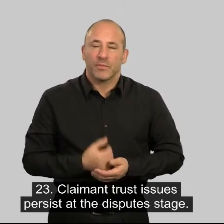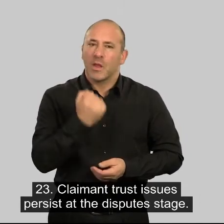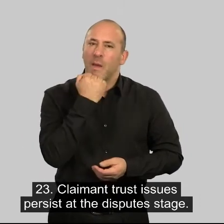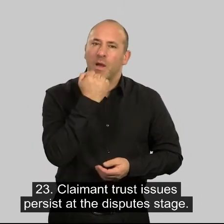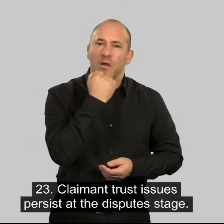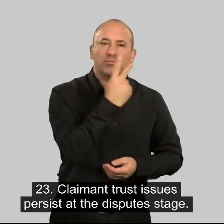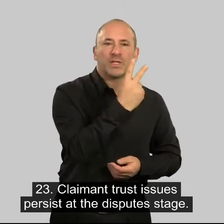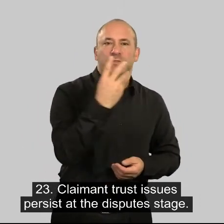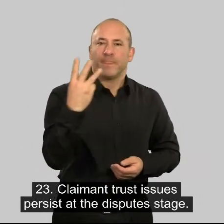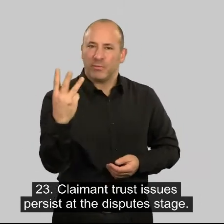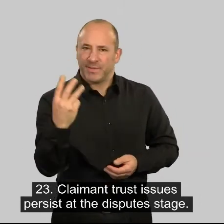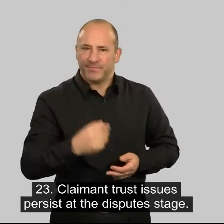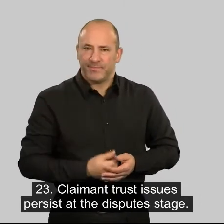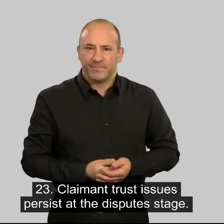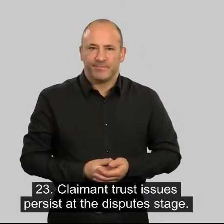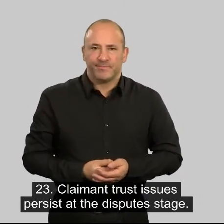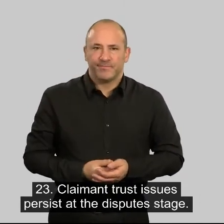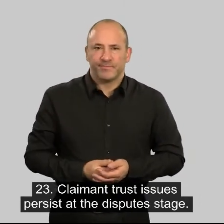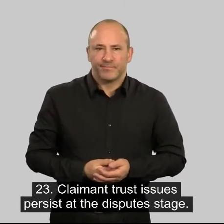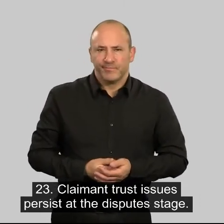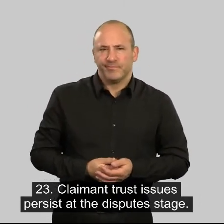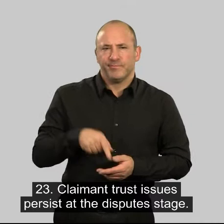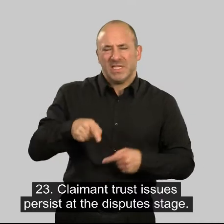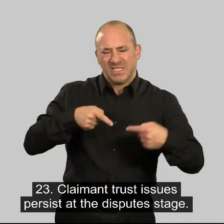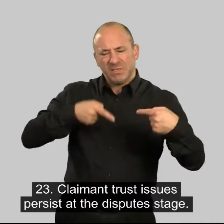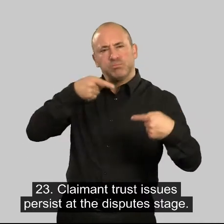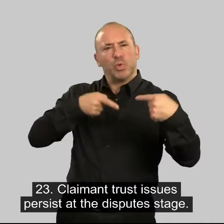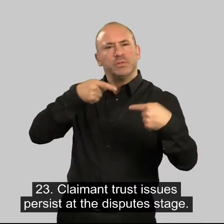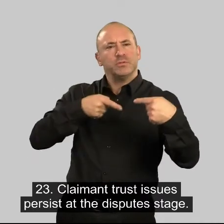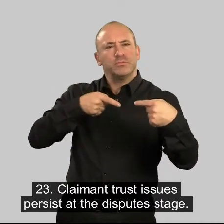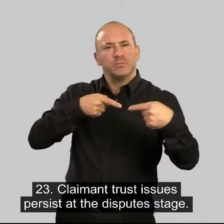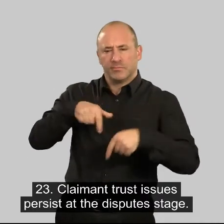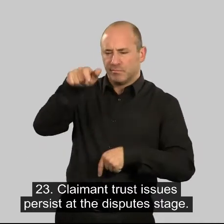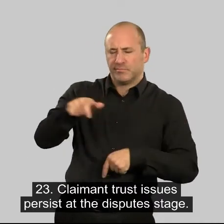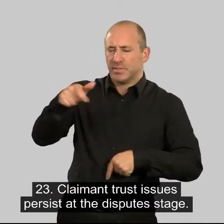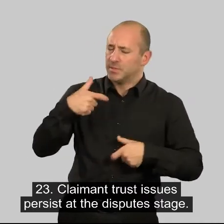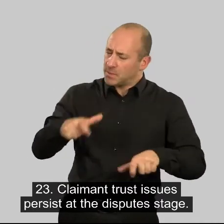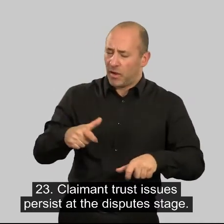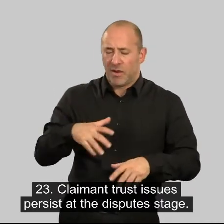23. Claimant trust issues persist at the dispute stage.